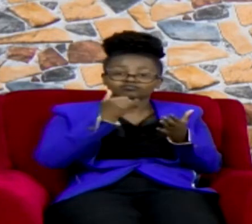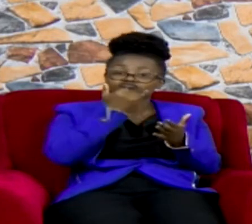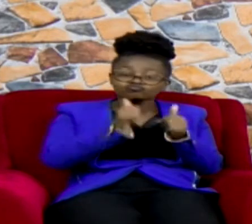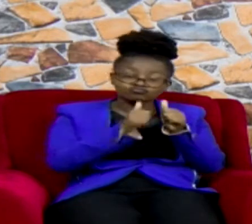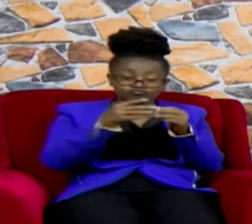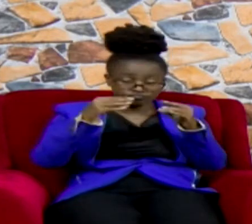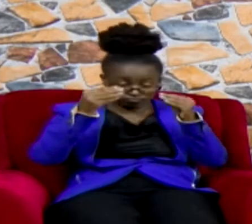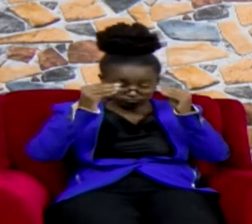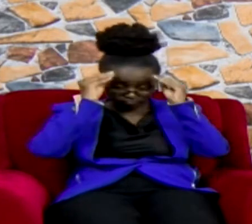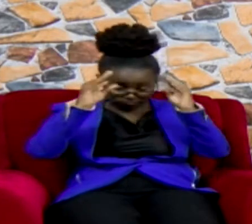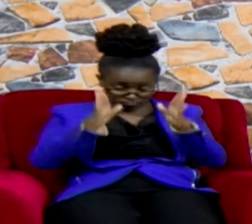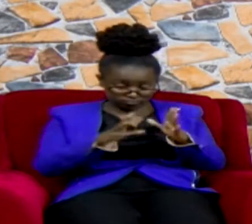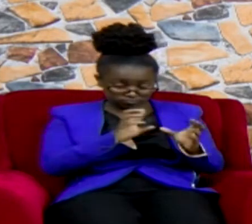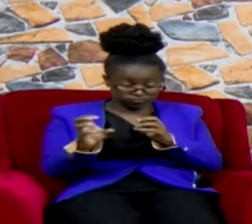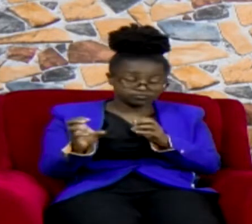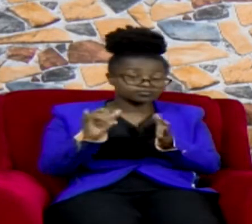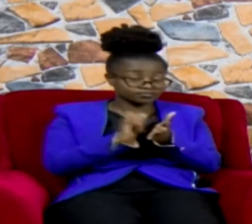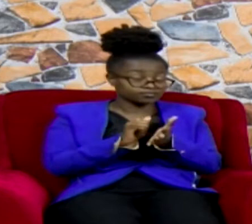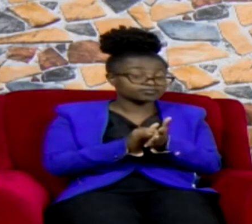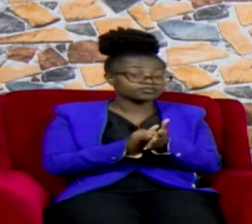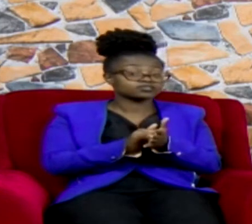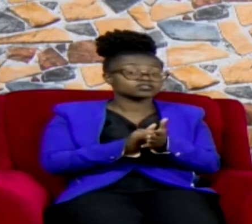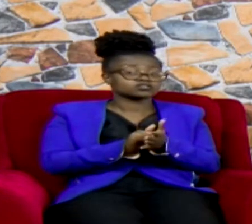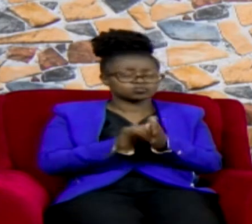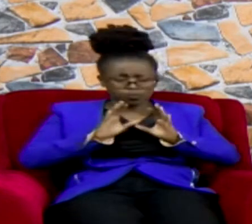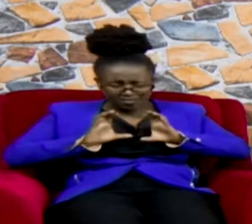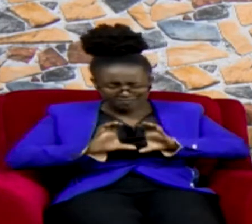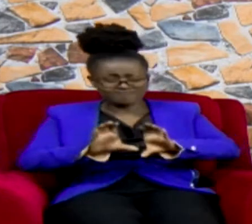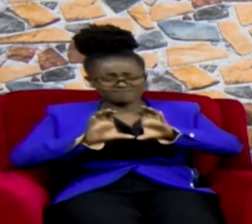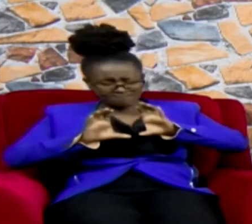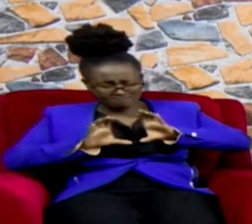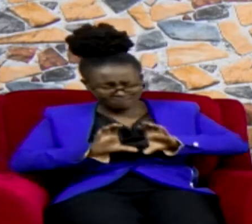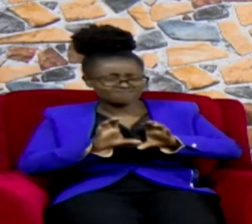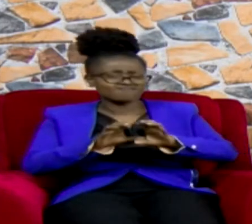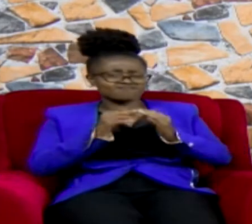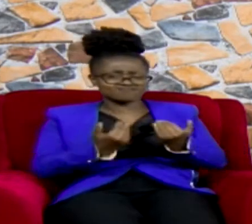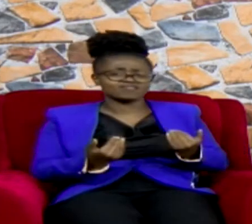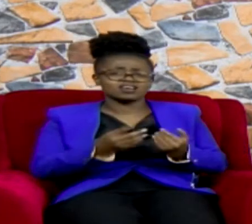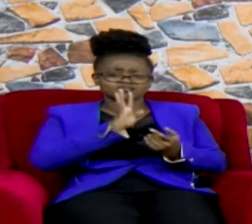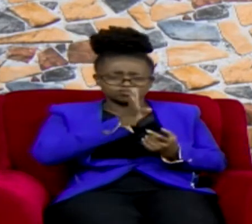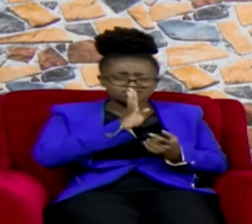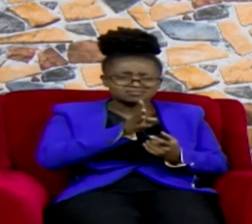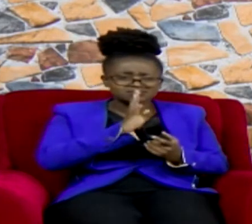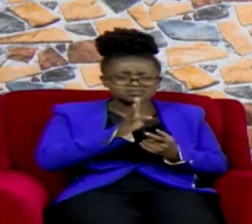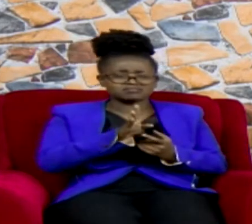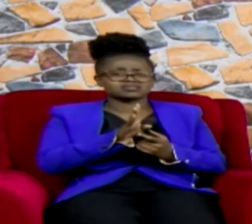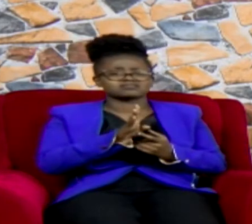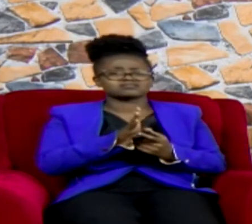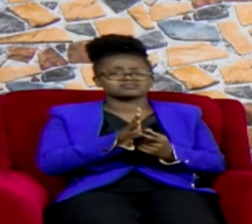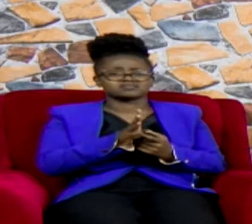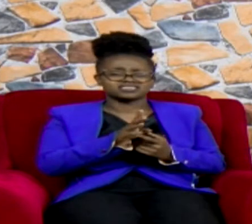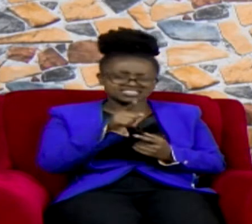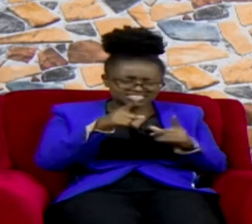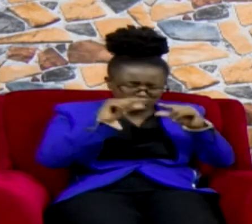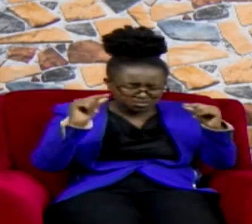even some people do, is that you force the child to say words, but they don't know what this word means. What this